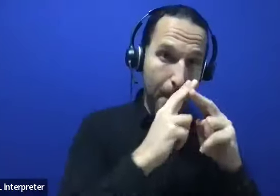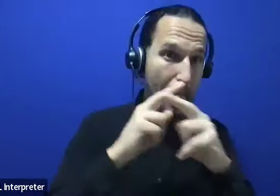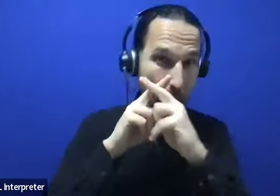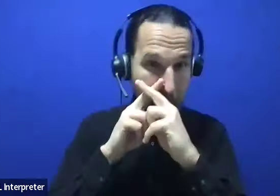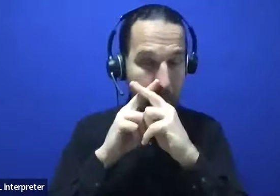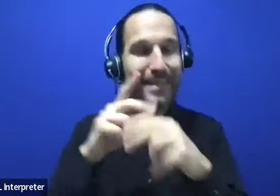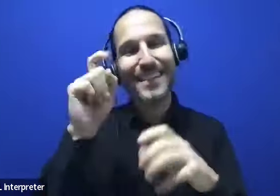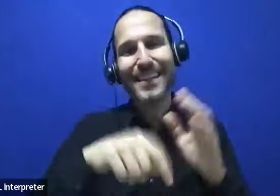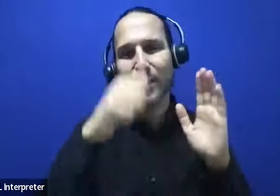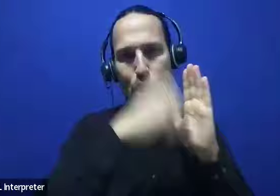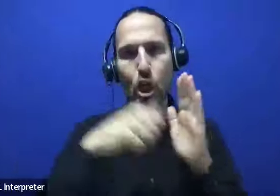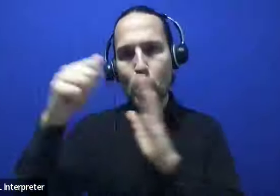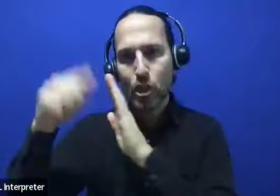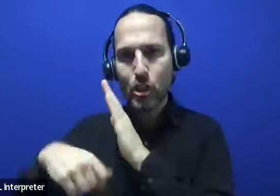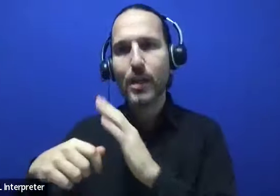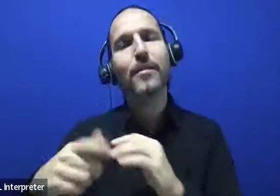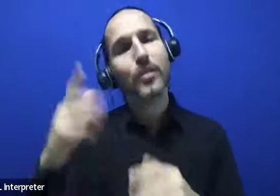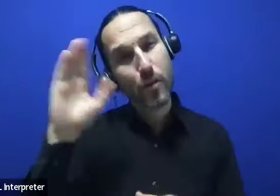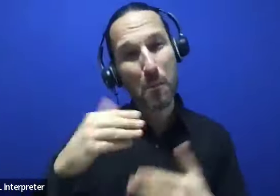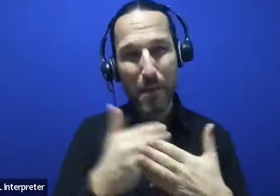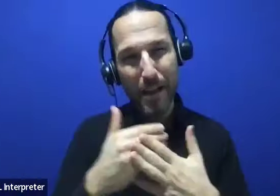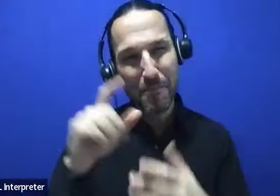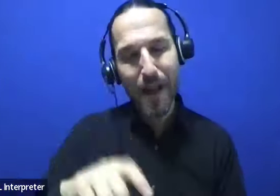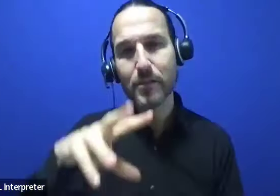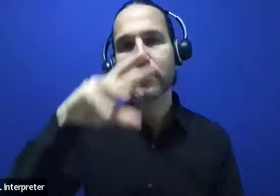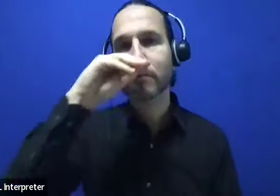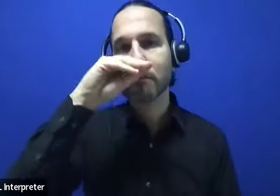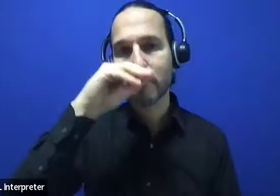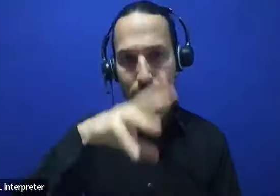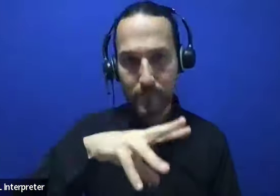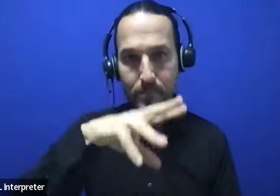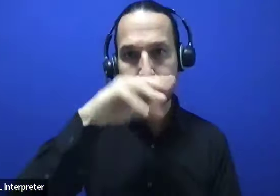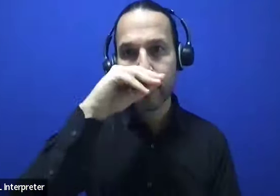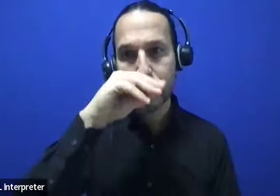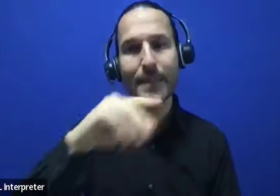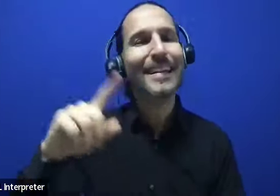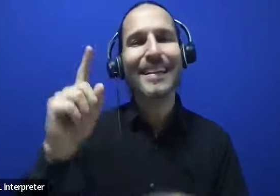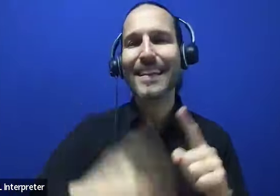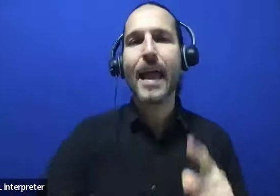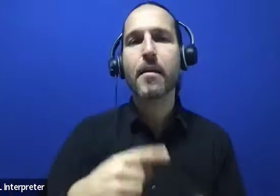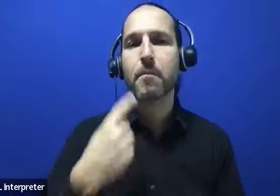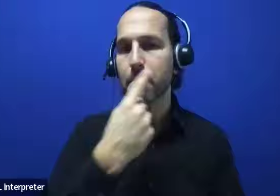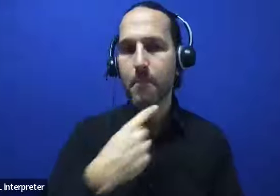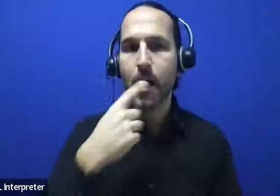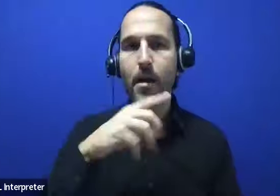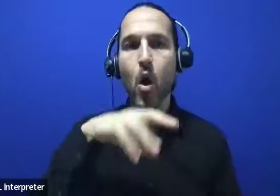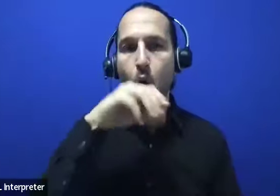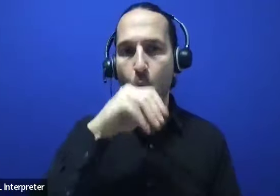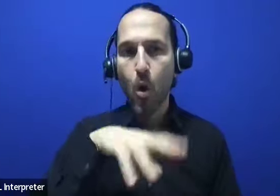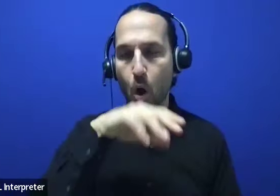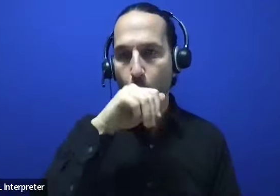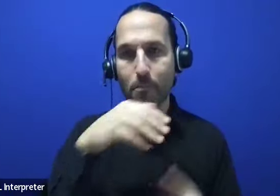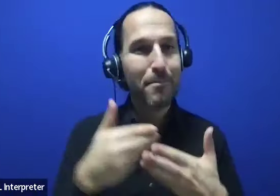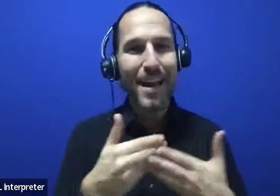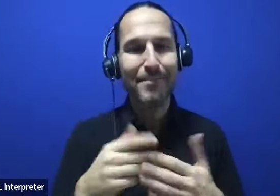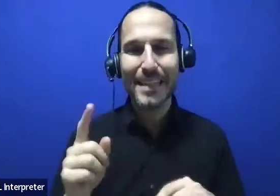because babies have to breathe through their nose. They're not capable yet of breathing through their mouth alone.